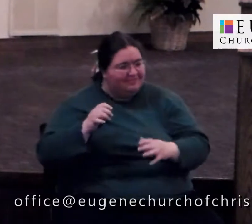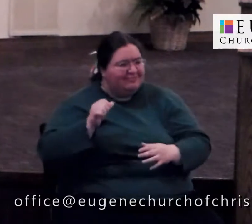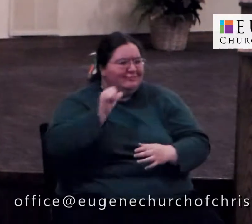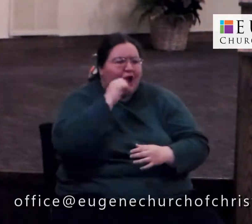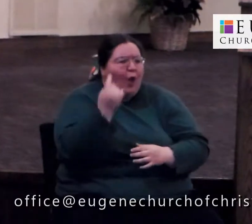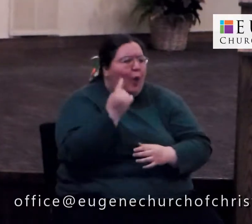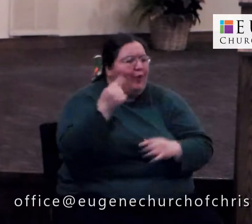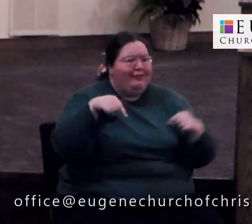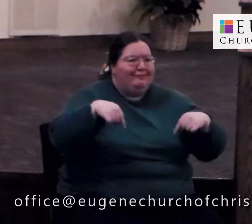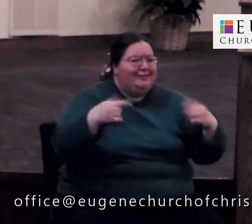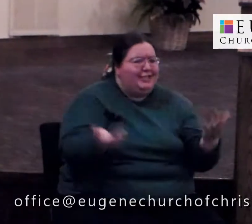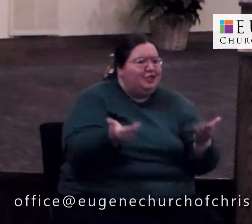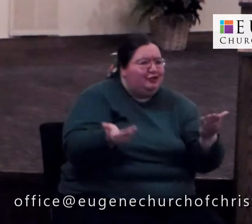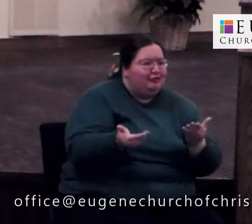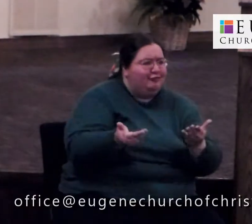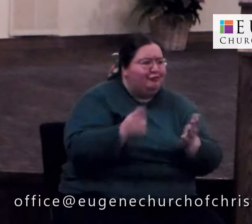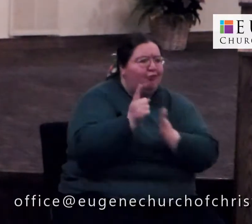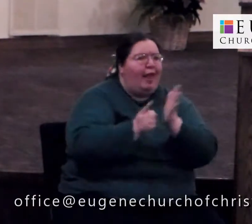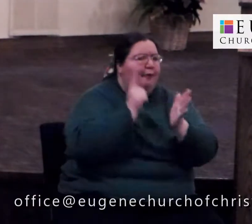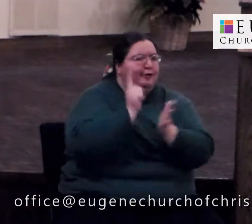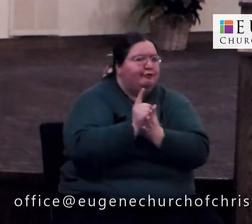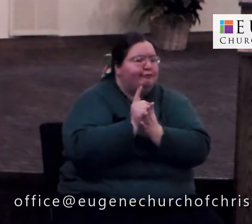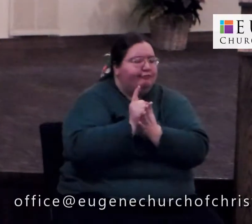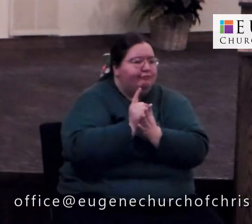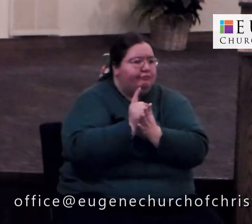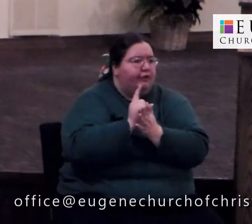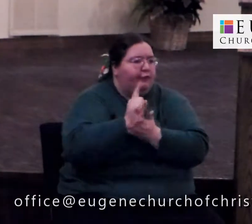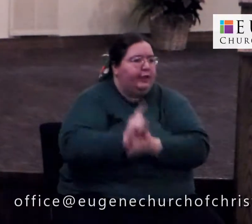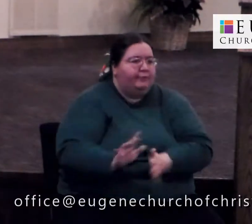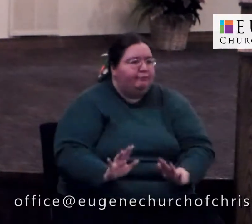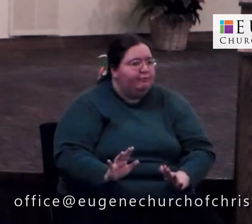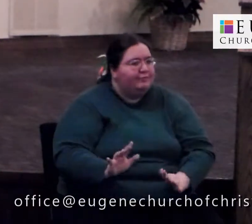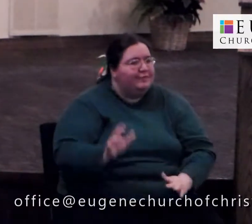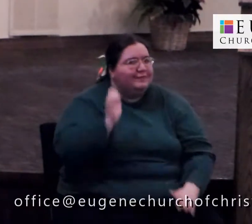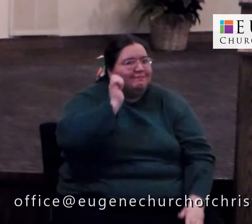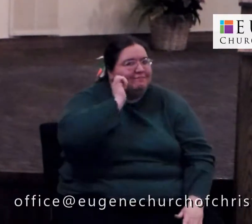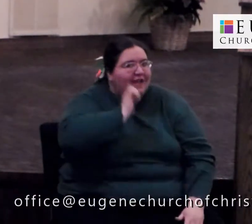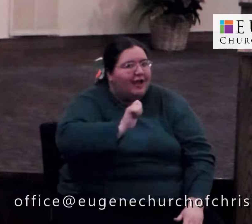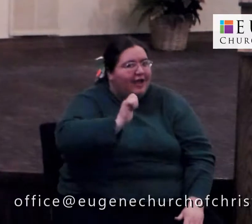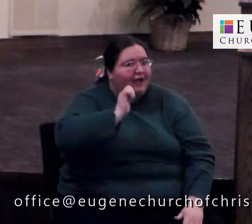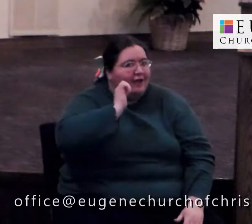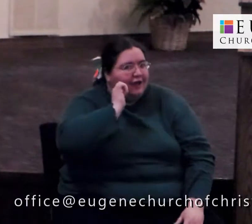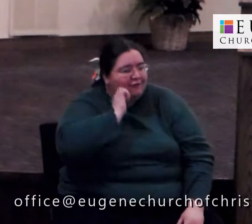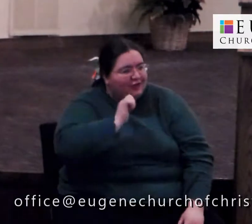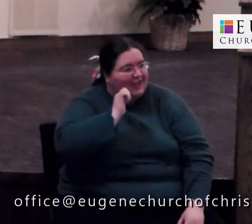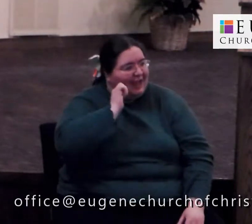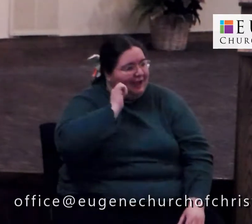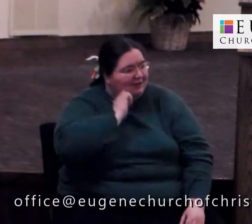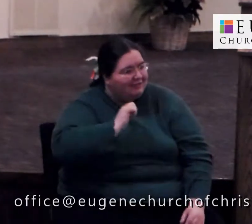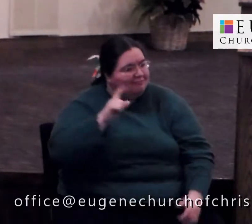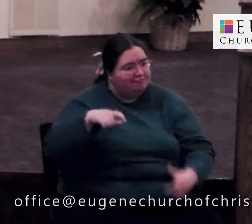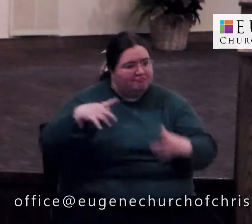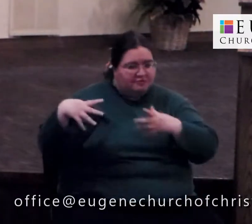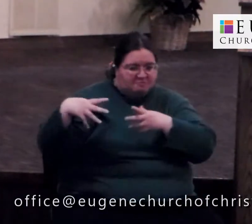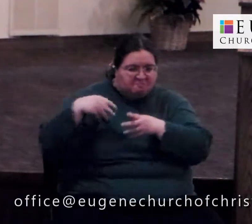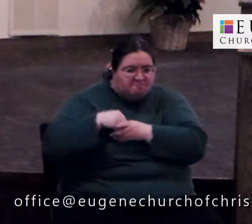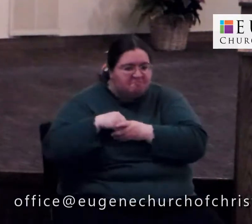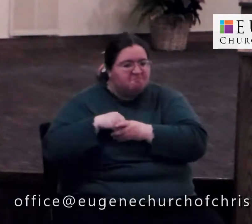down and worship to God should be a regular part of our lives. We should be in our minds and in